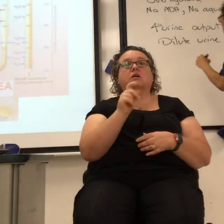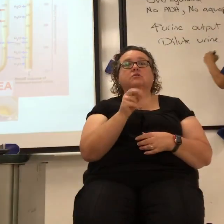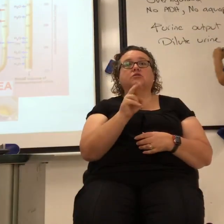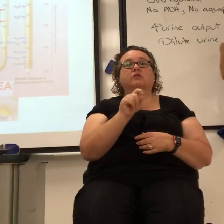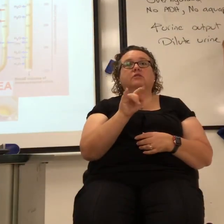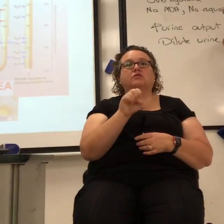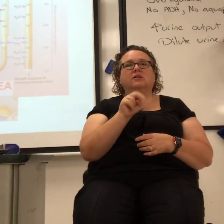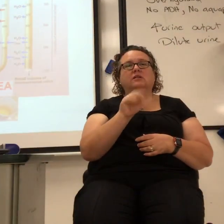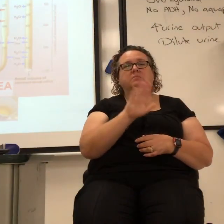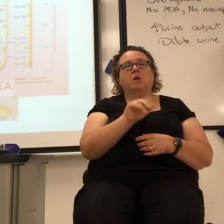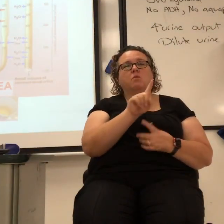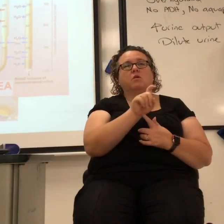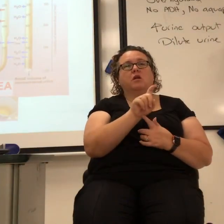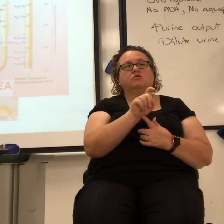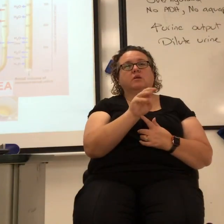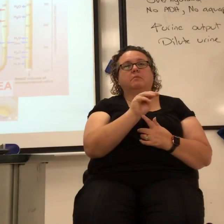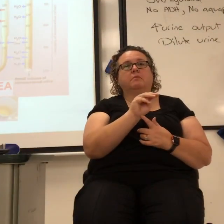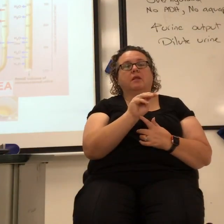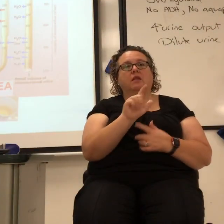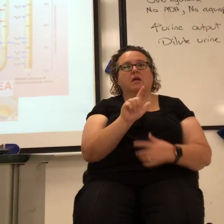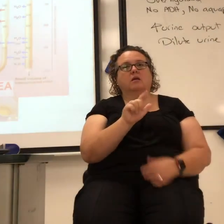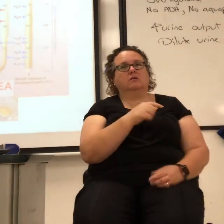milliosmol.